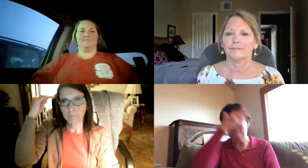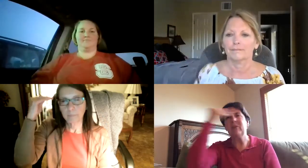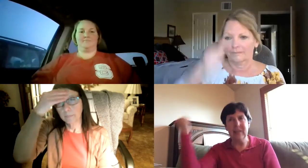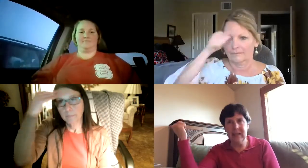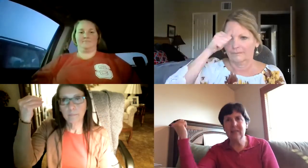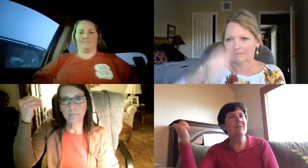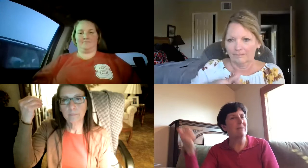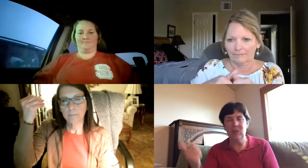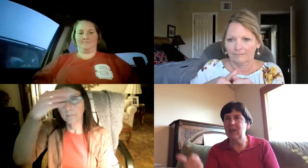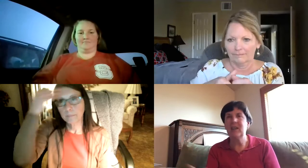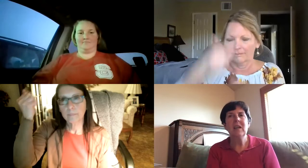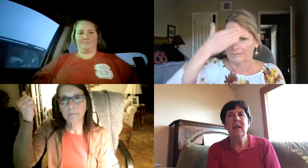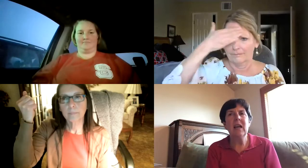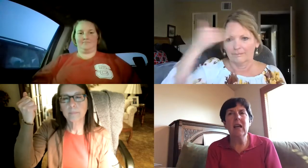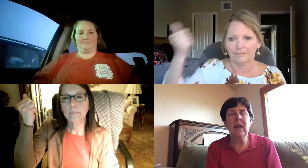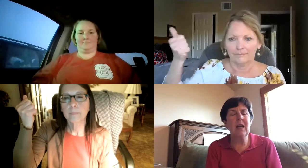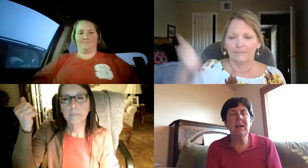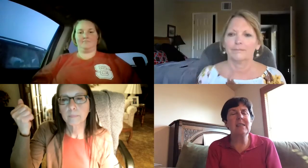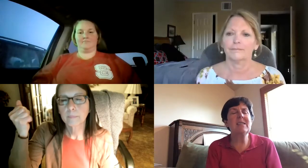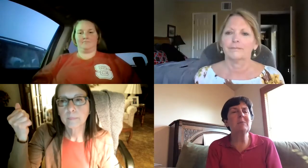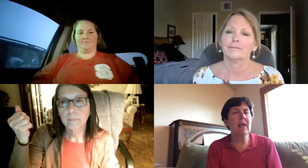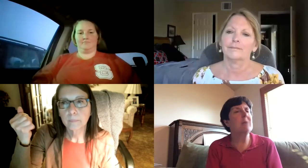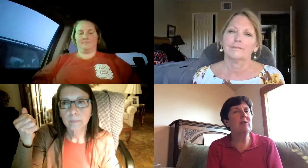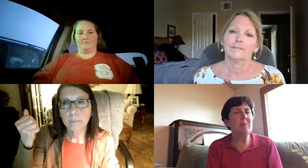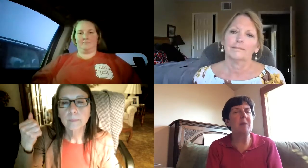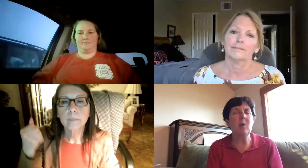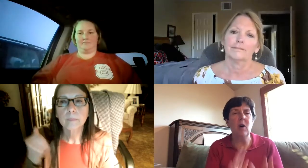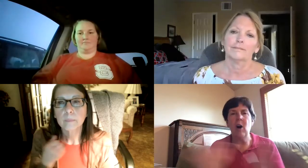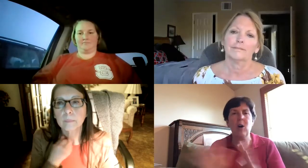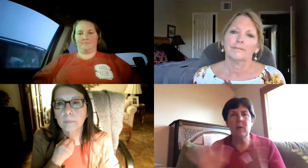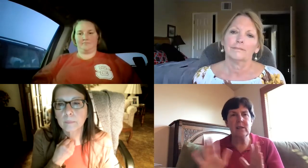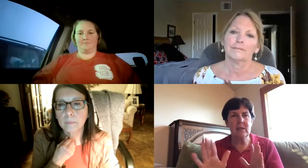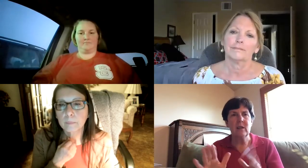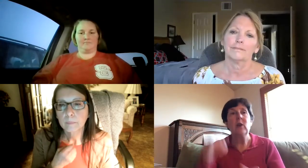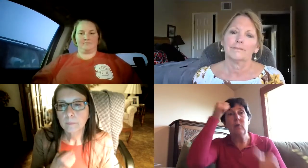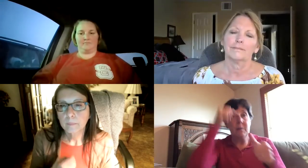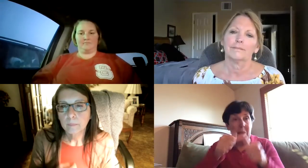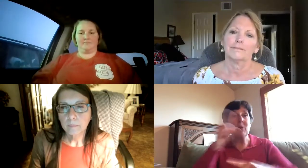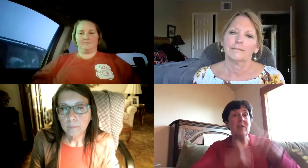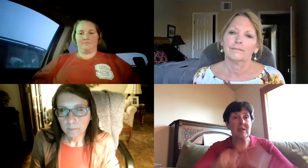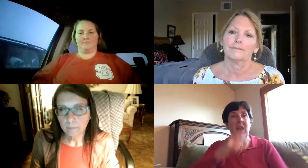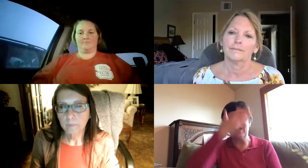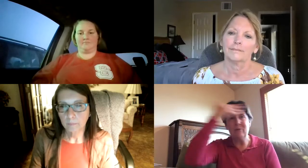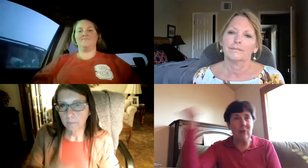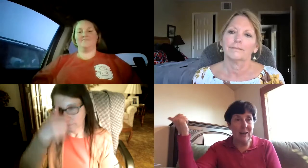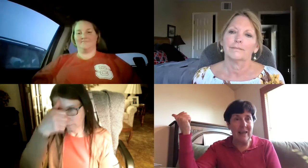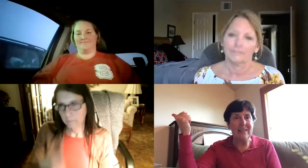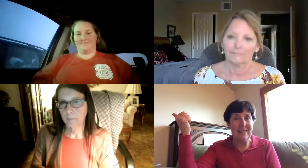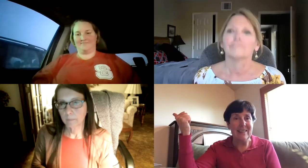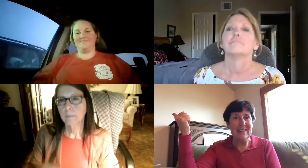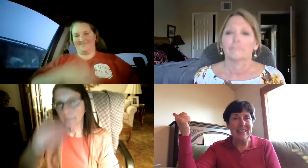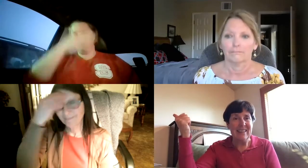Mm-hmm. And forget. Good. It seems like most people always remember the sign